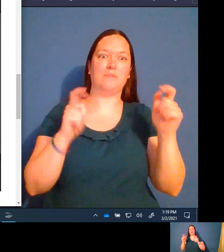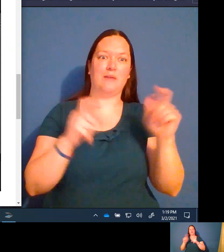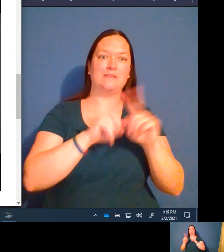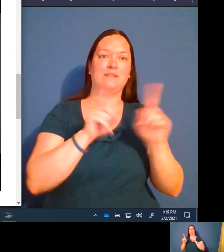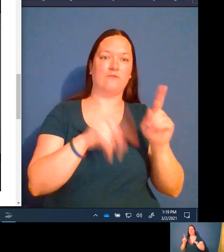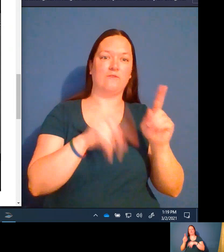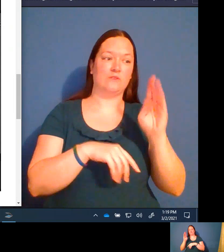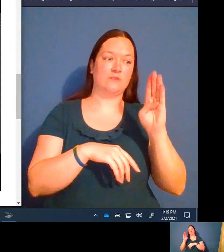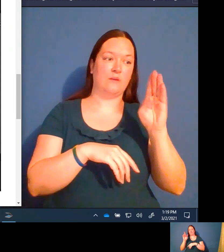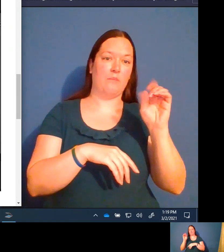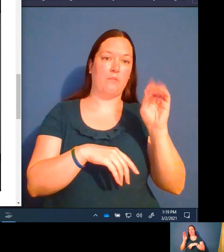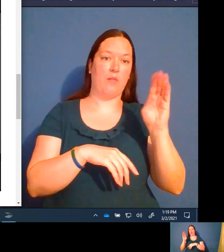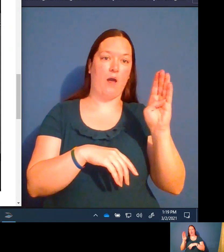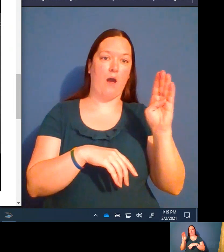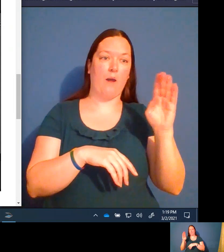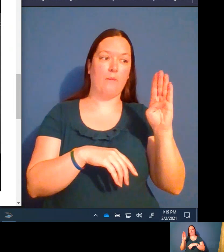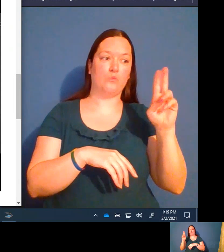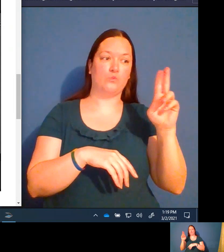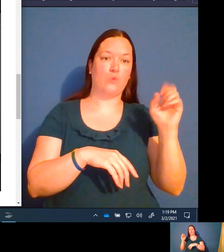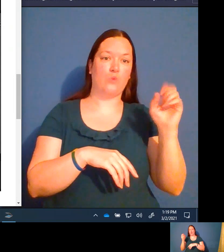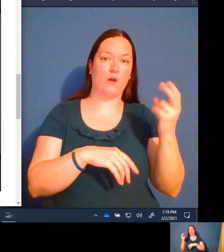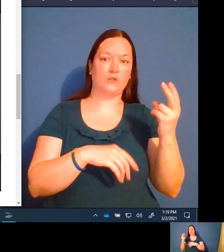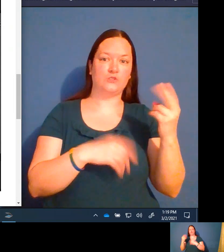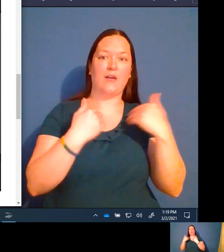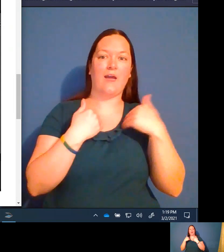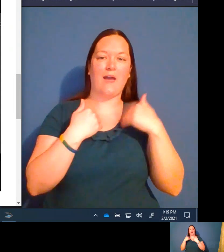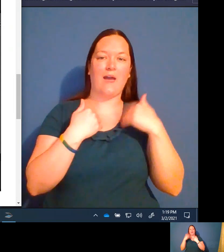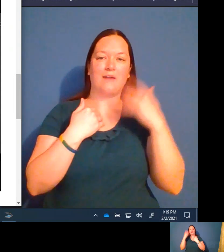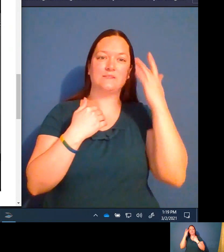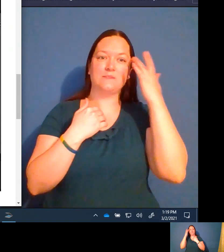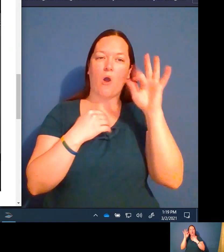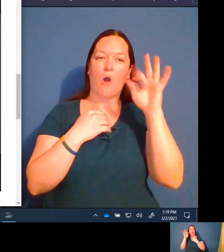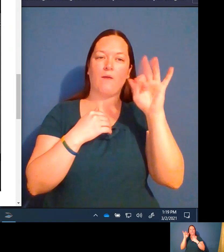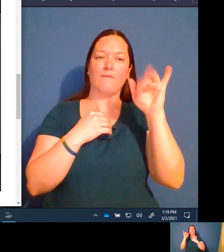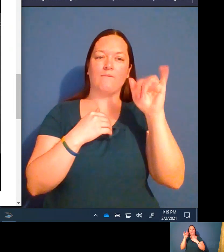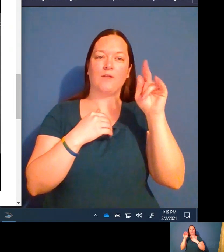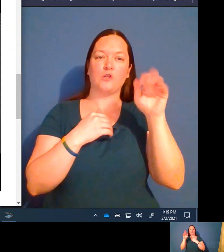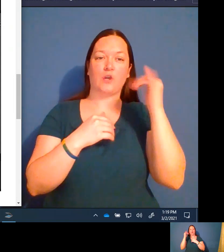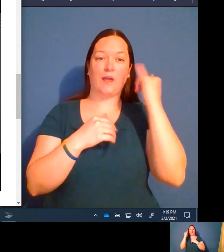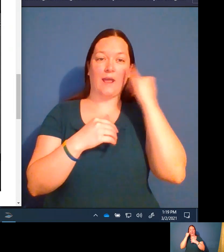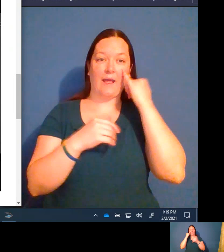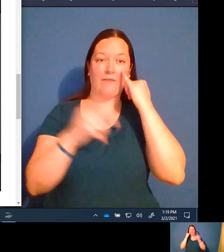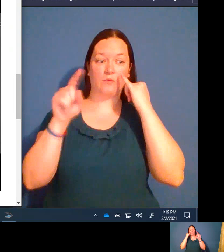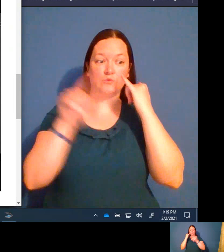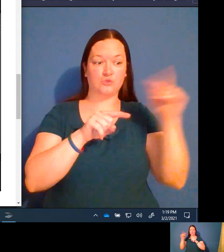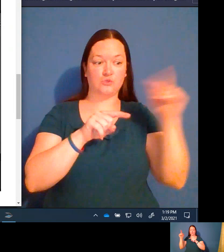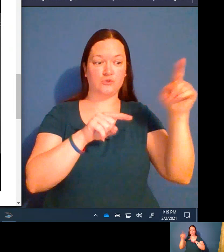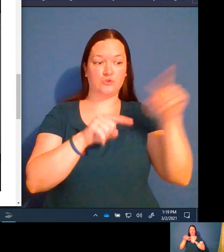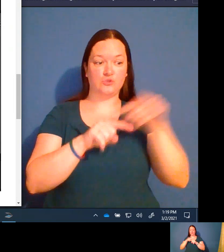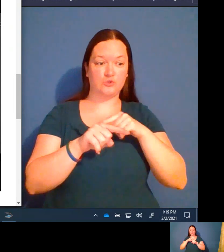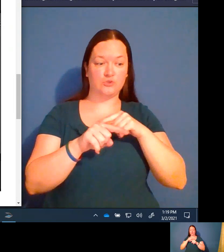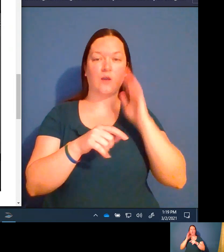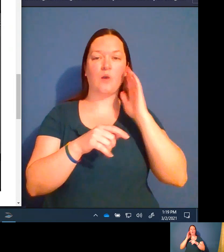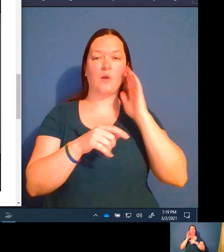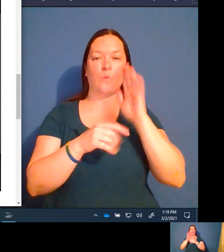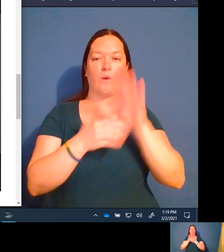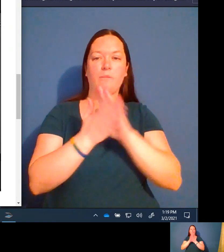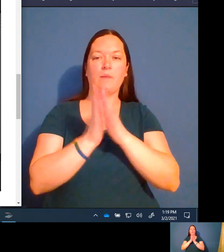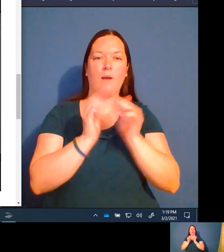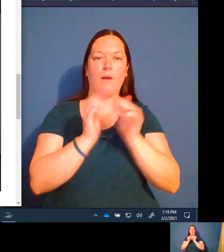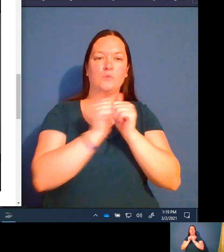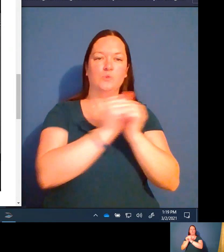blob brush has these really smart filters built in, and if you connect brush strokes together, it'll make it a complete